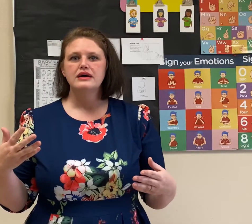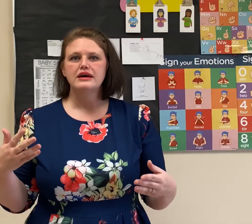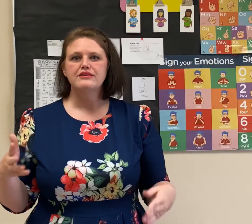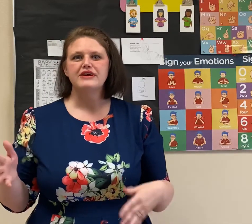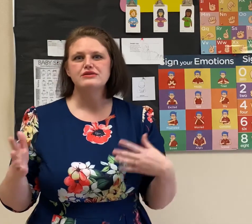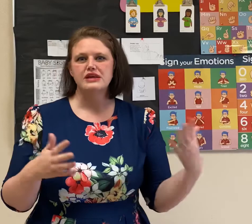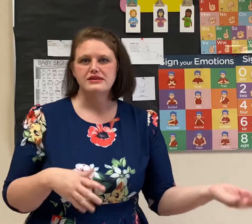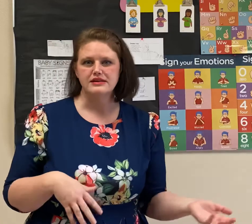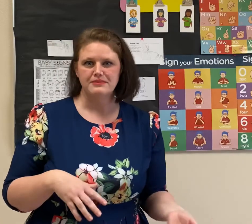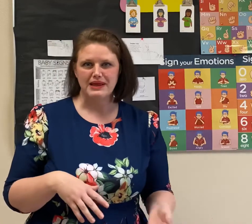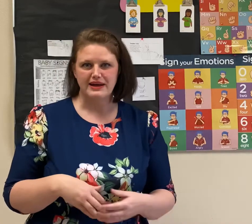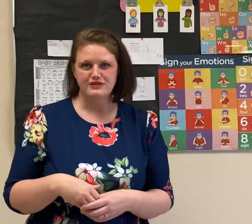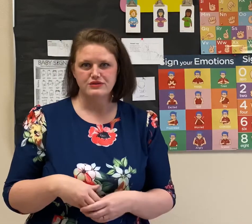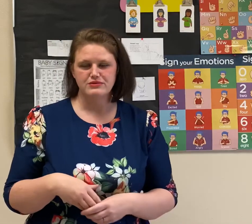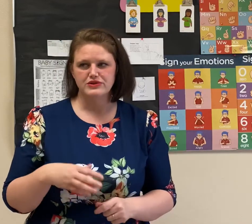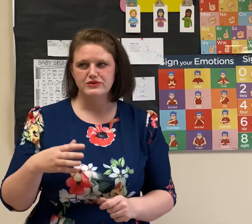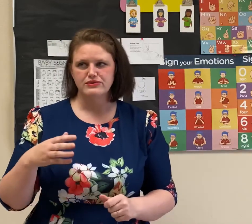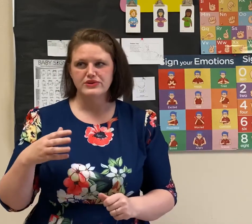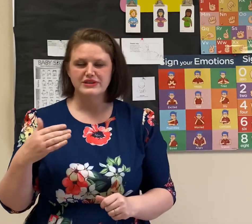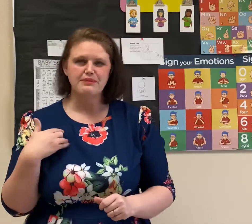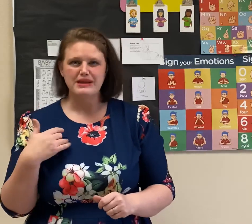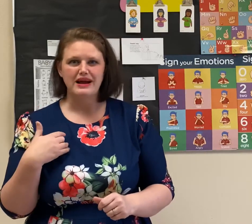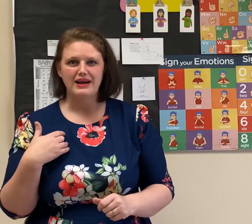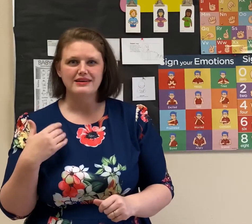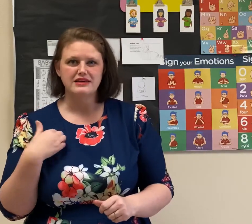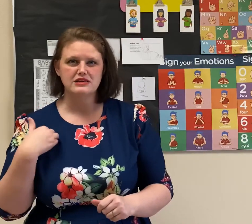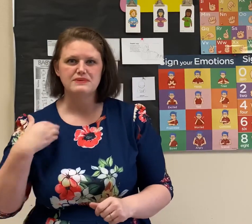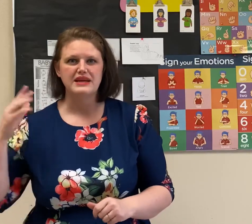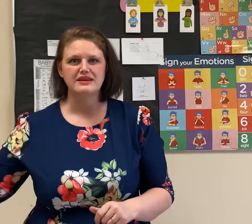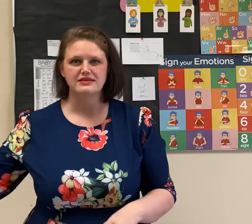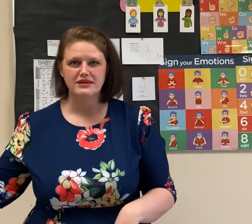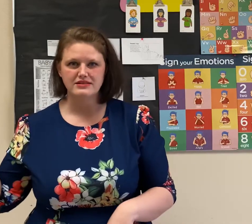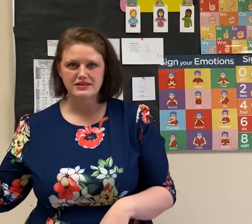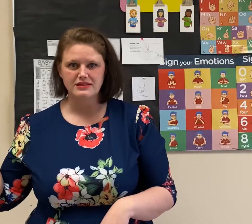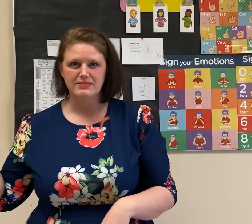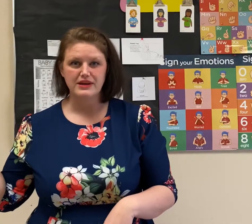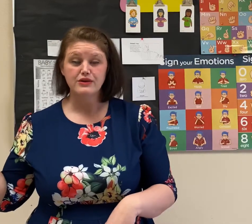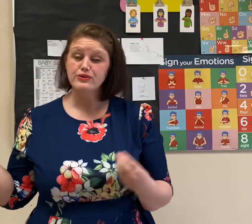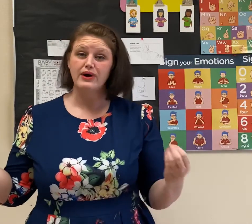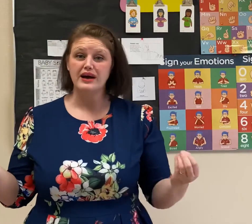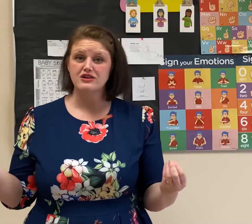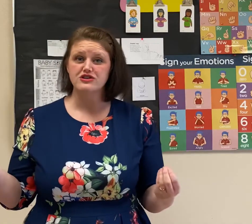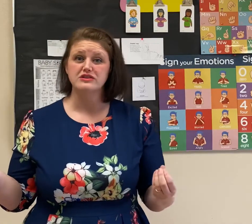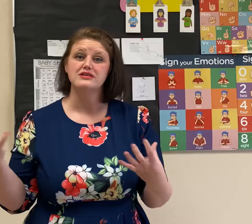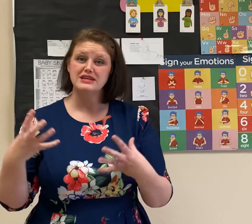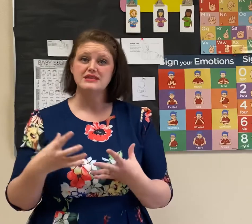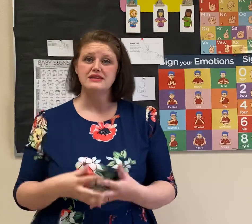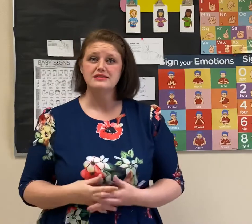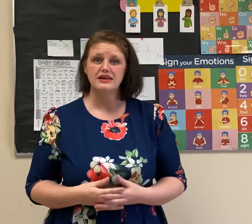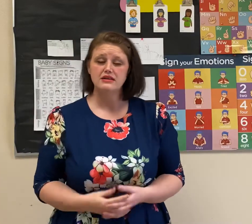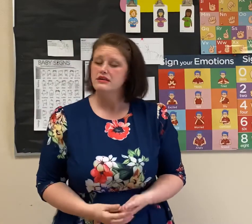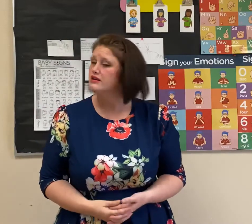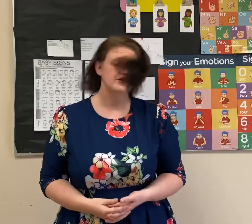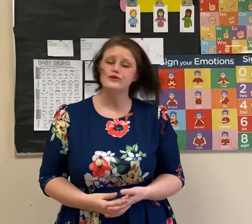if I use ASL in my classroom, does that mean I need to speak ASL to somebody who actually needs ASL? No, you do